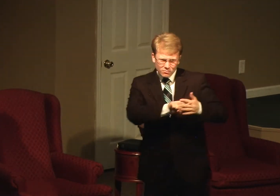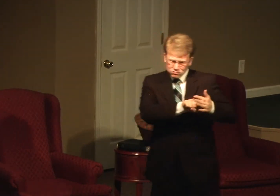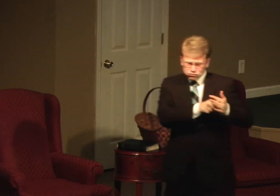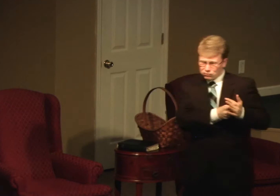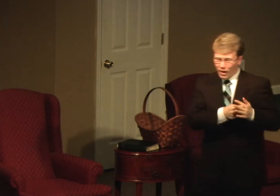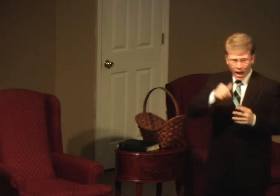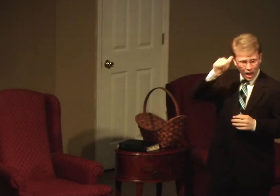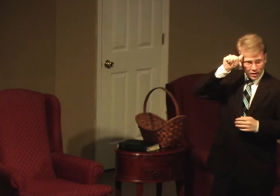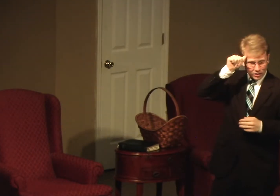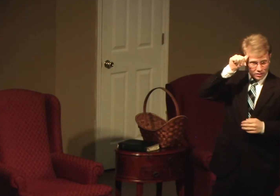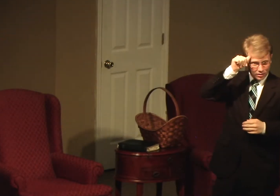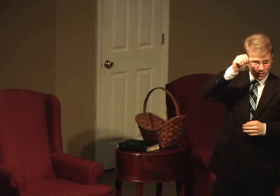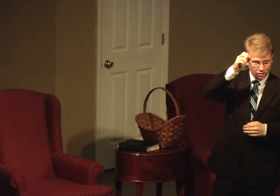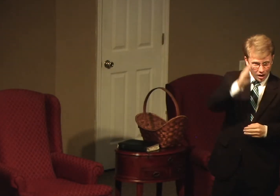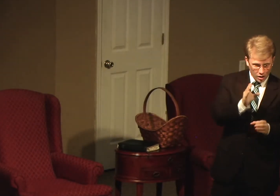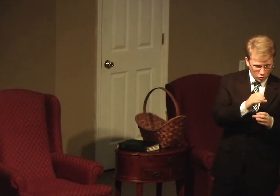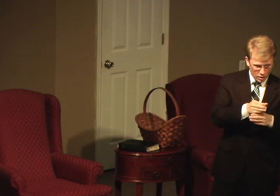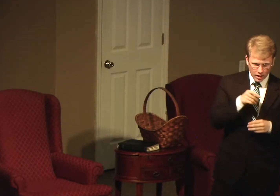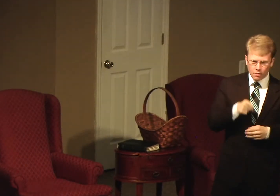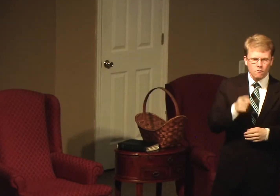life, since the beginning of time,